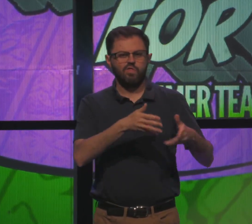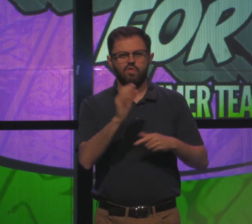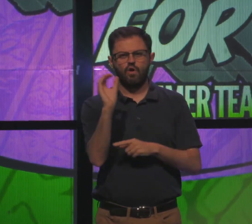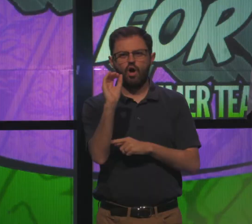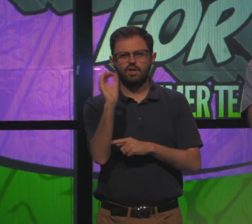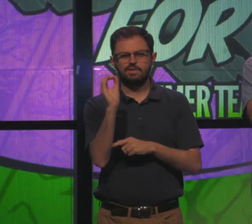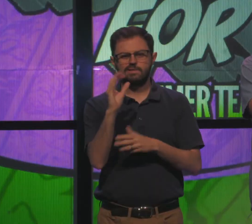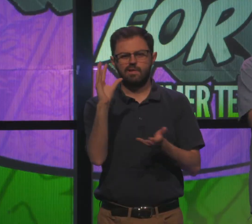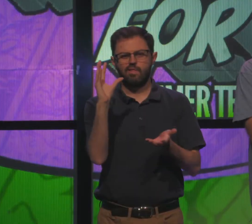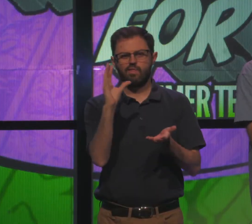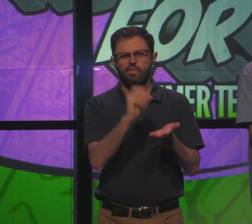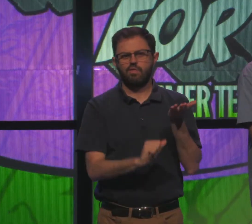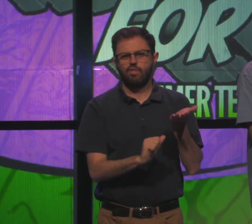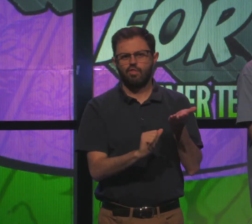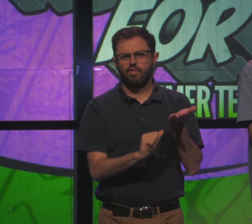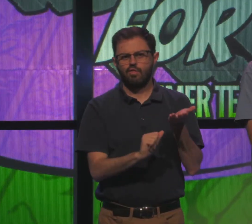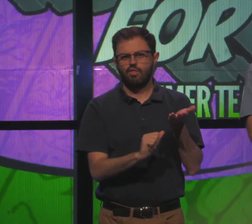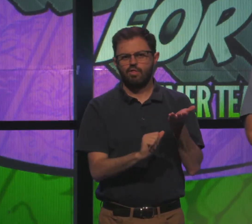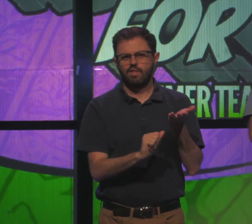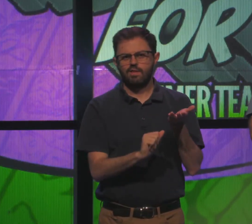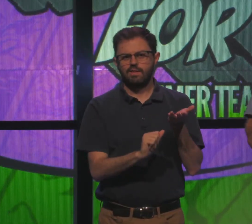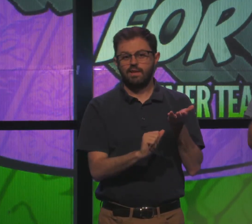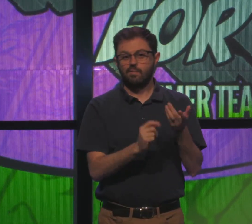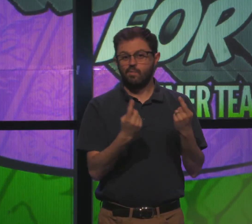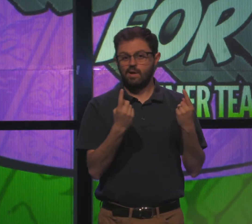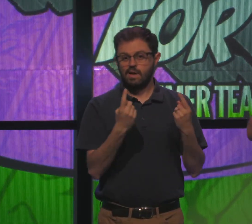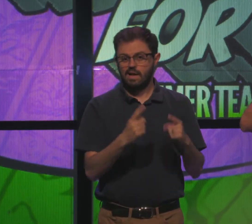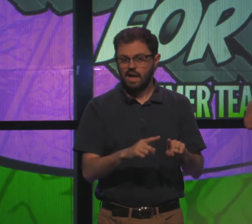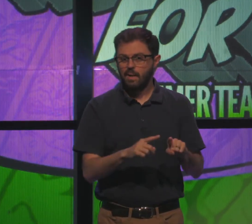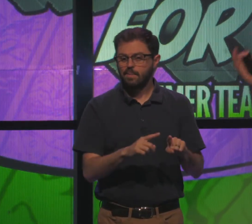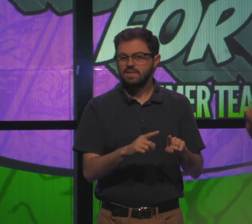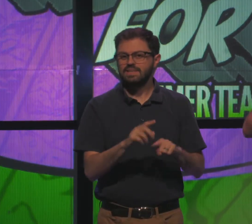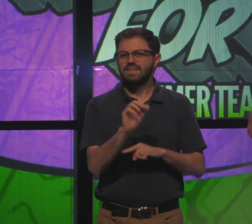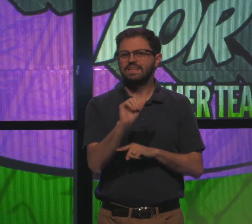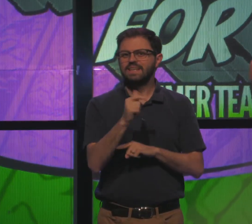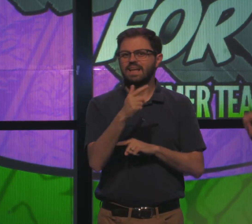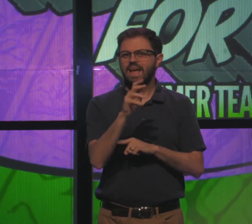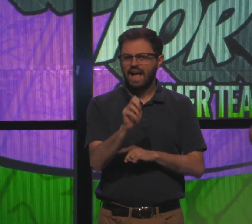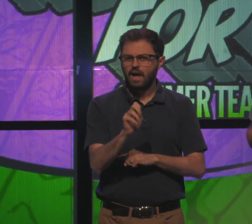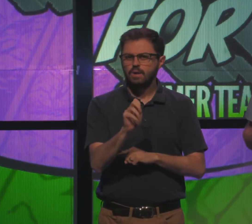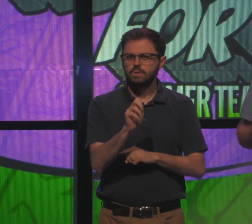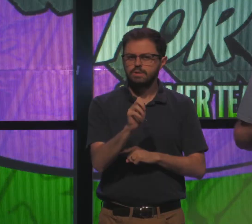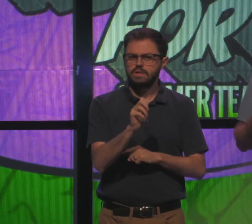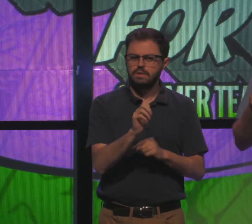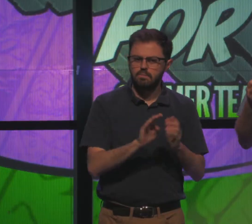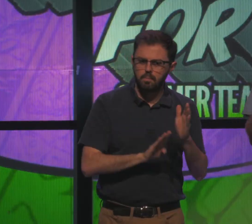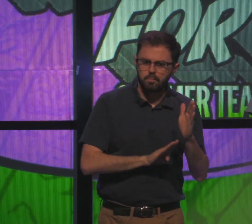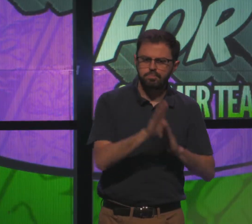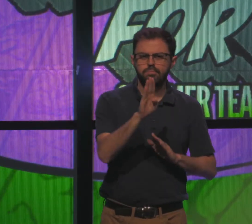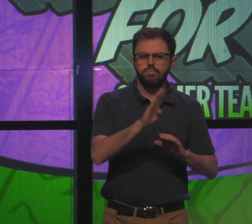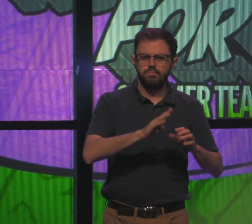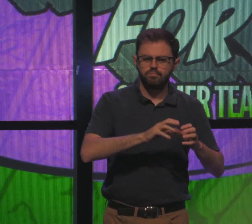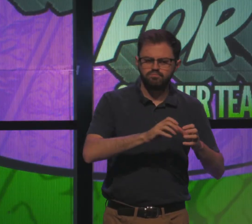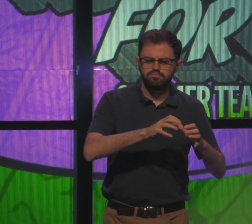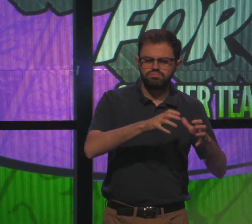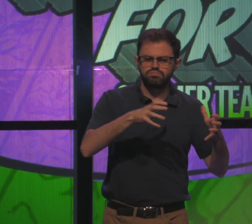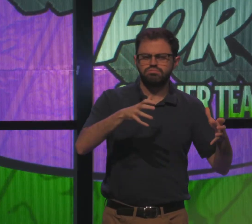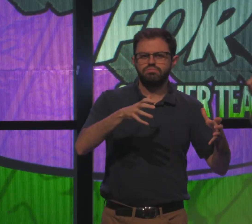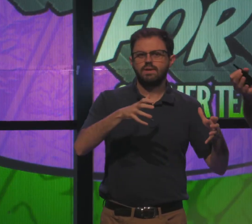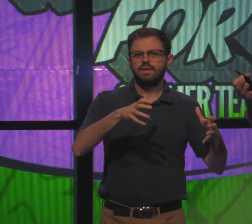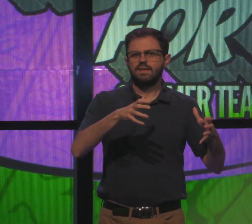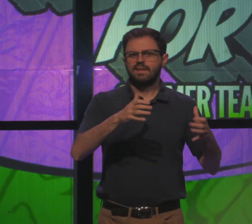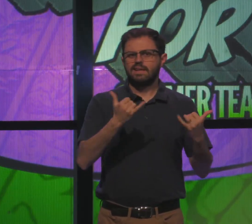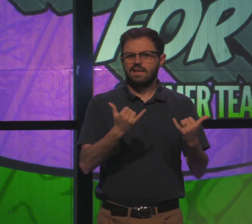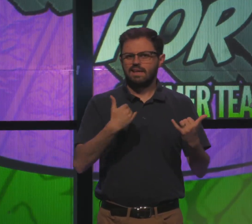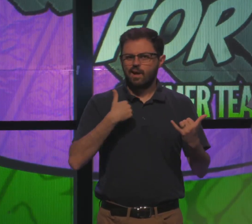water is stagnant, there's decreased oxygen, and that increases the algae that can bloom in there, right? And there, all of a sudden, there becomes this